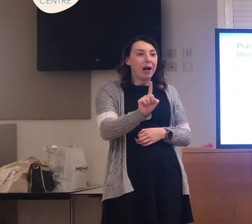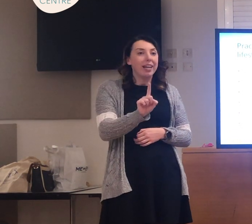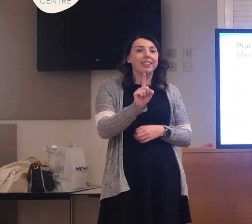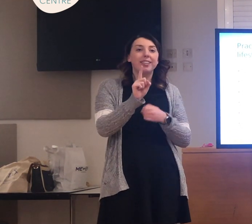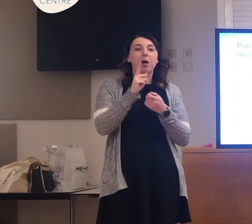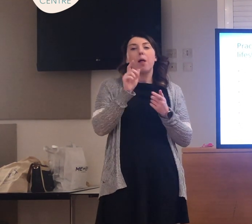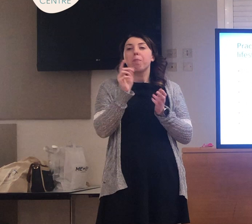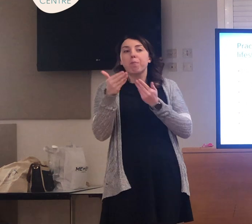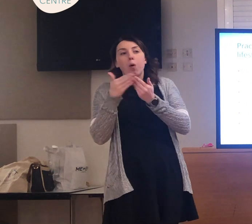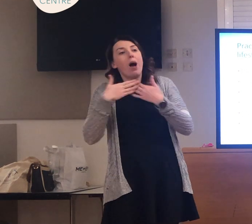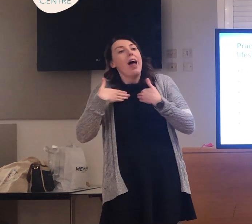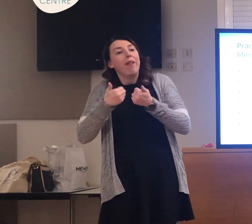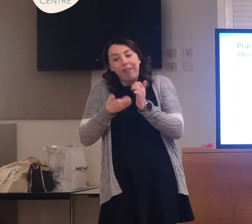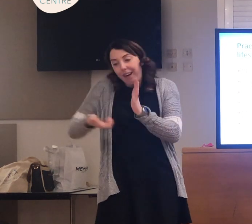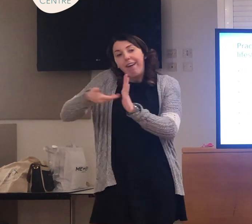up a little bit.